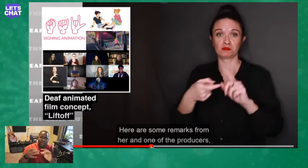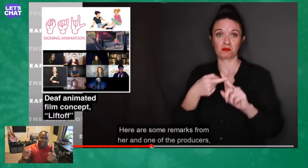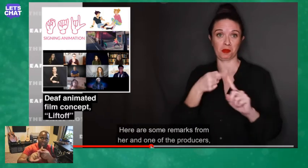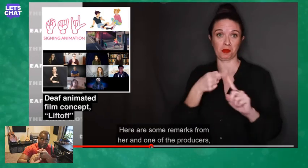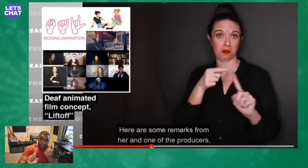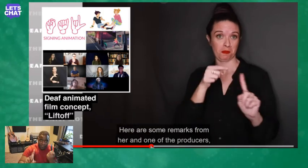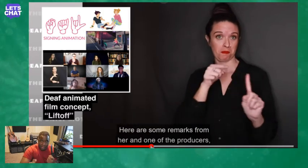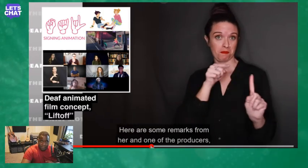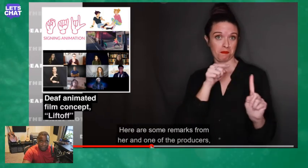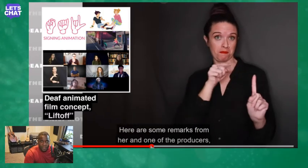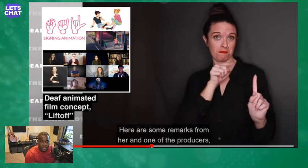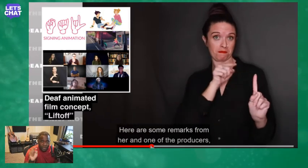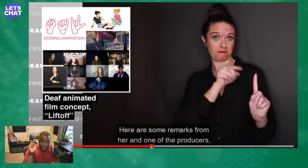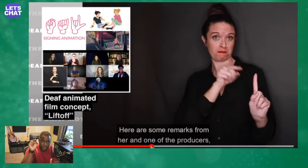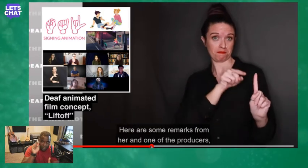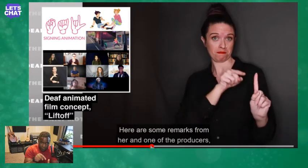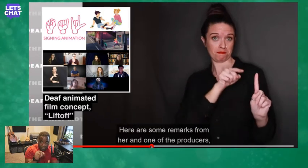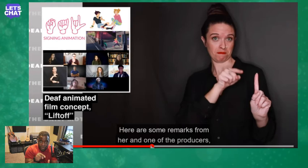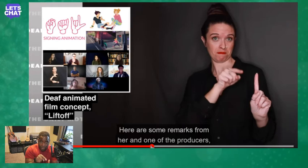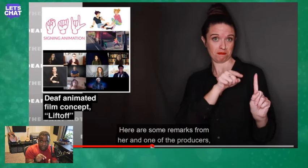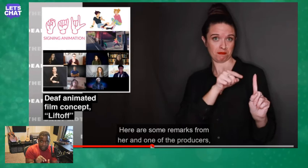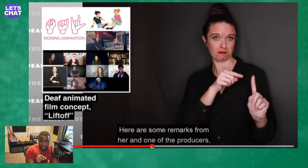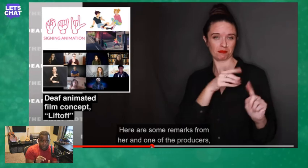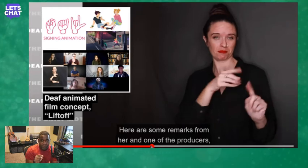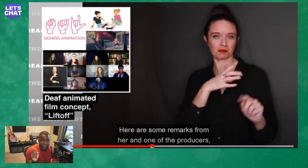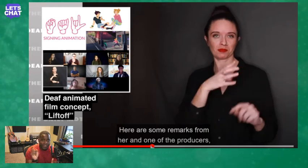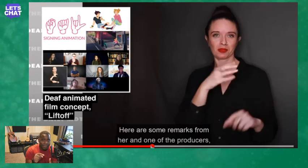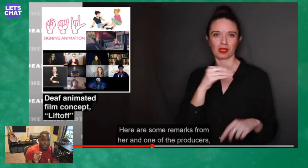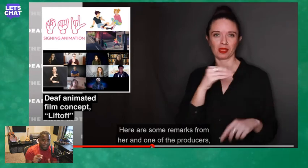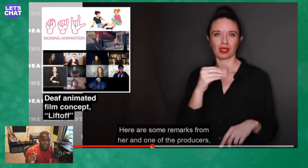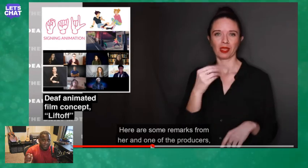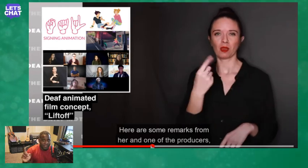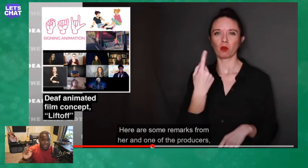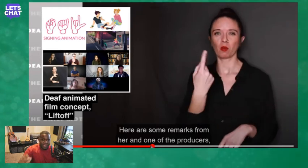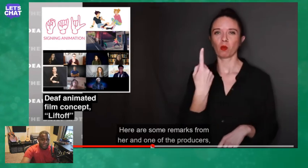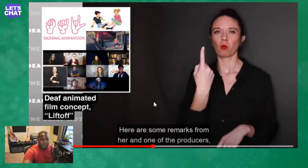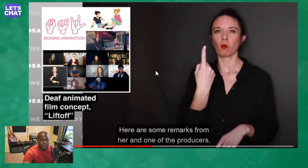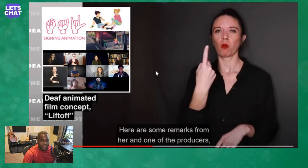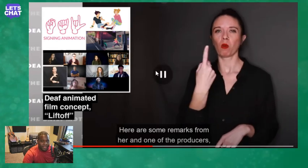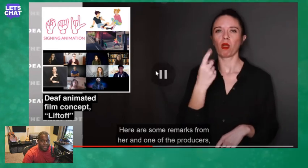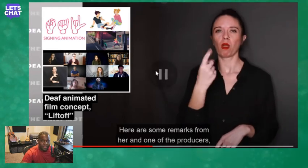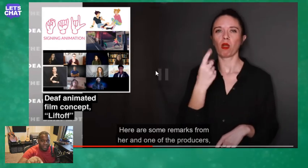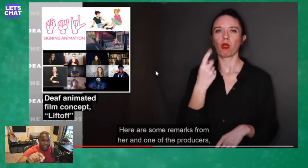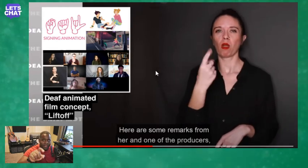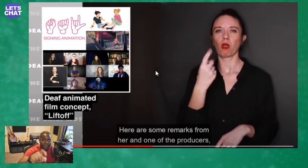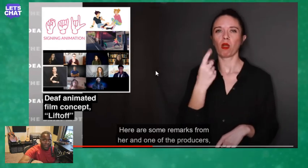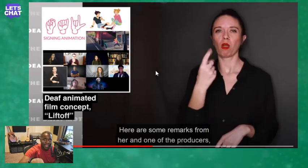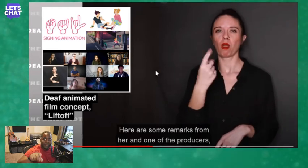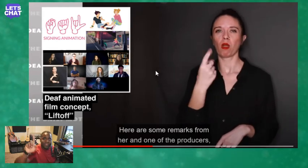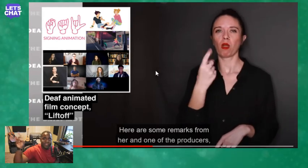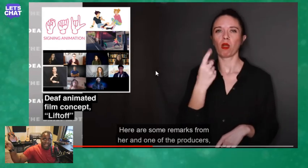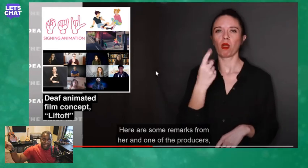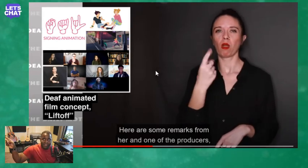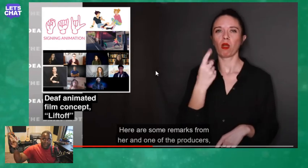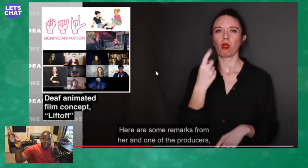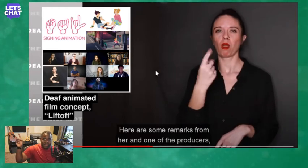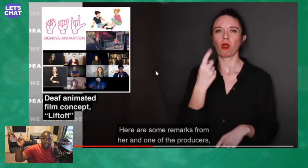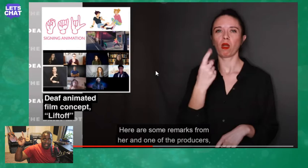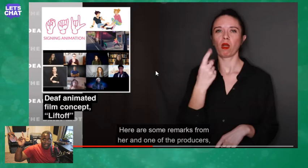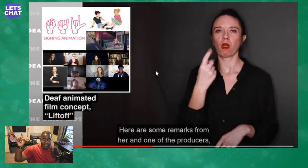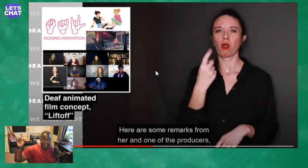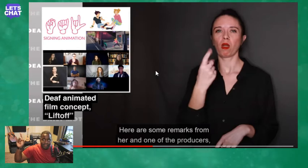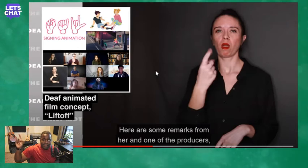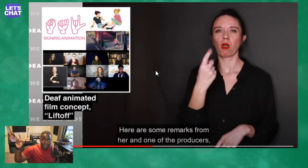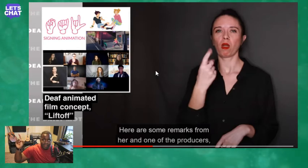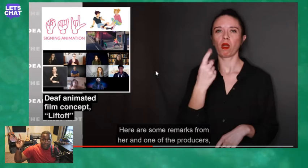Some remarks from her. So she's saying what she's, the newscaster is going to say some things